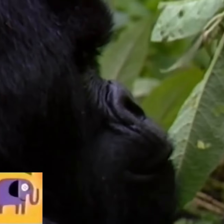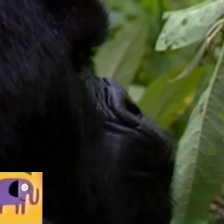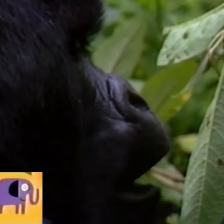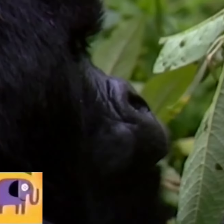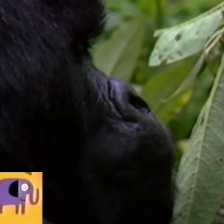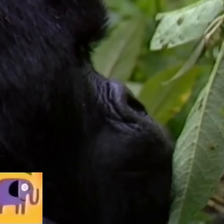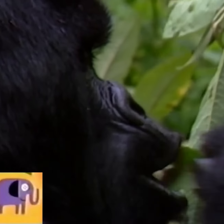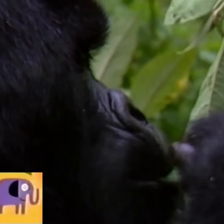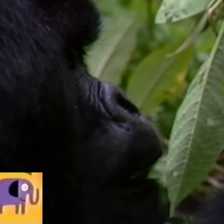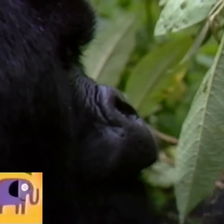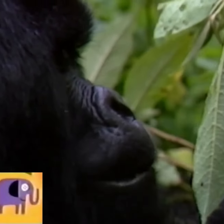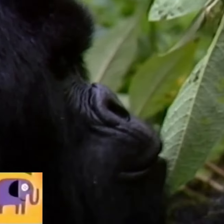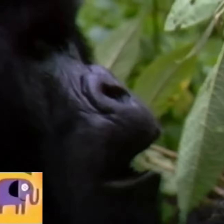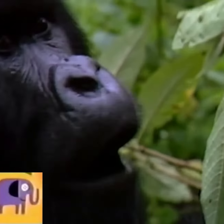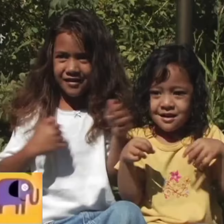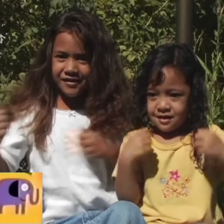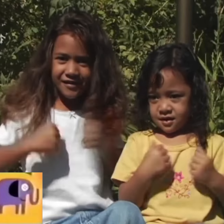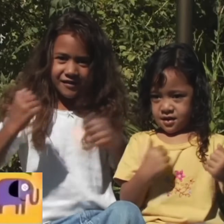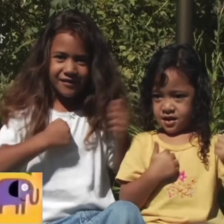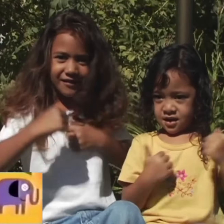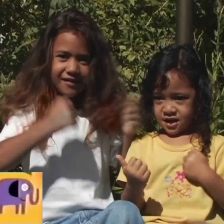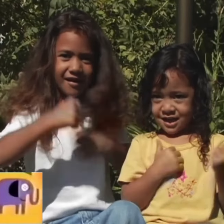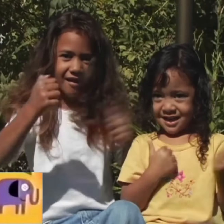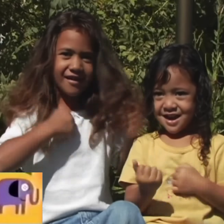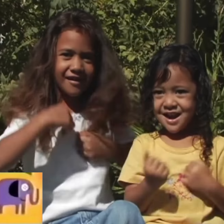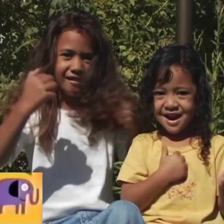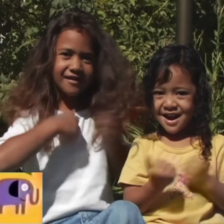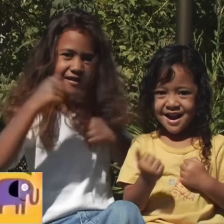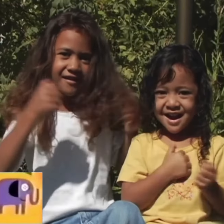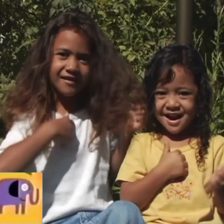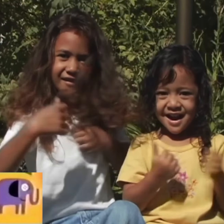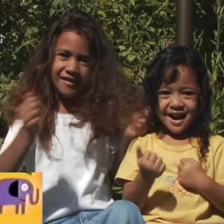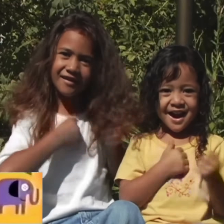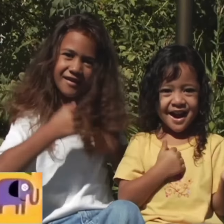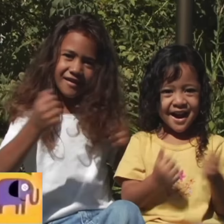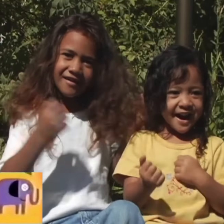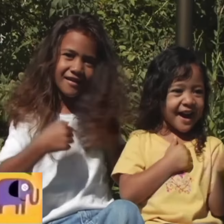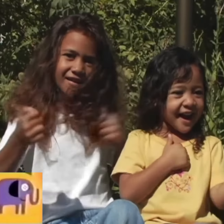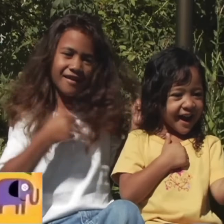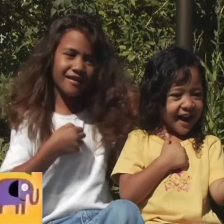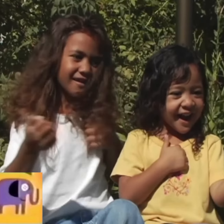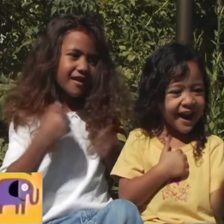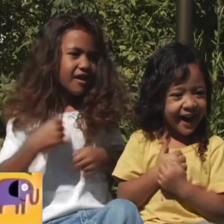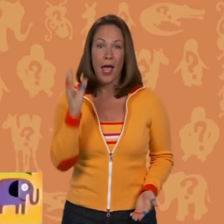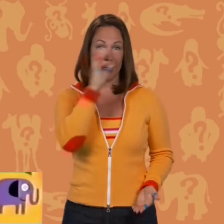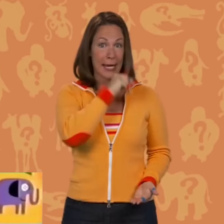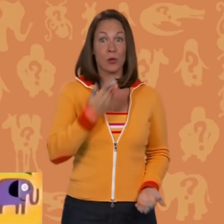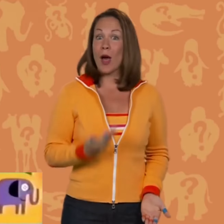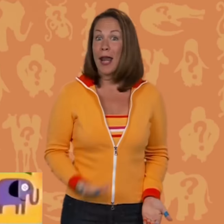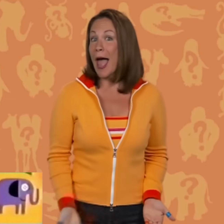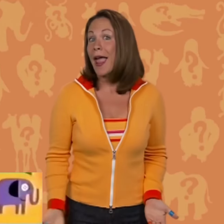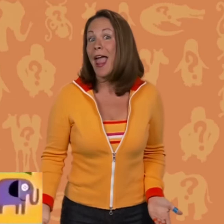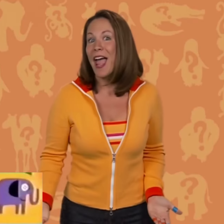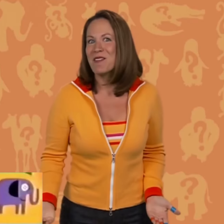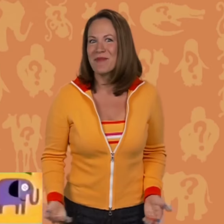or a brown or black. If I pound on my chest, it might help you guess. Guess what I am?